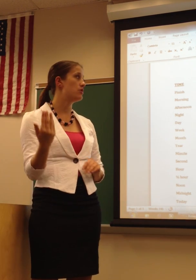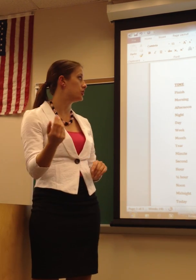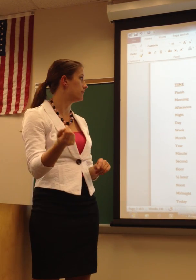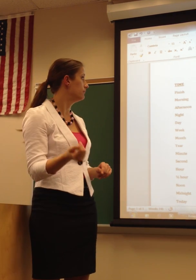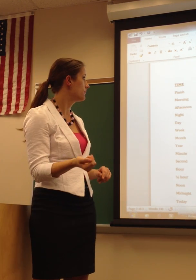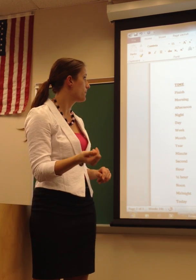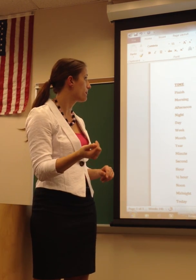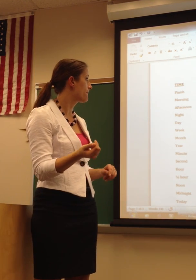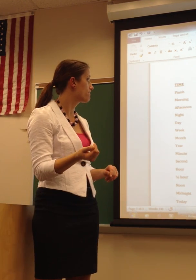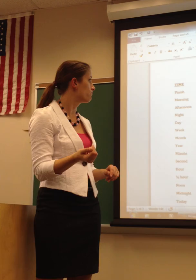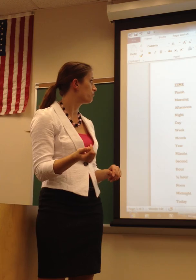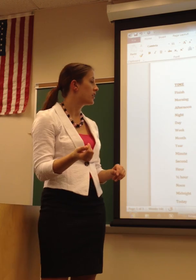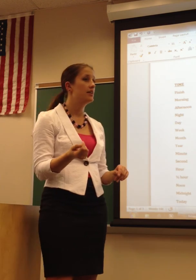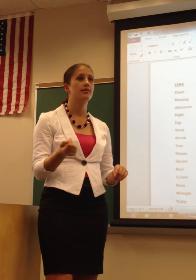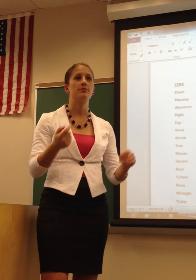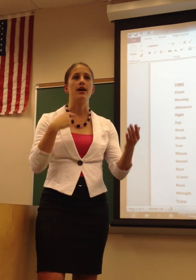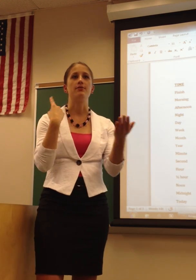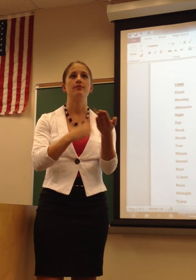motion. Sometimes.